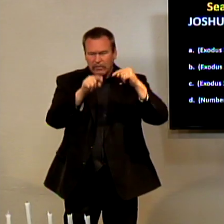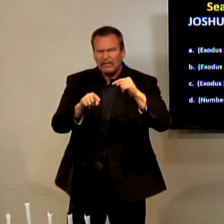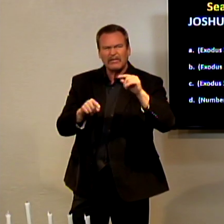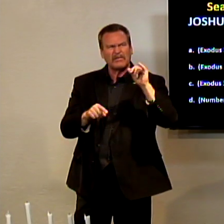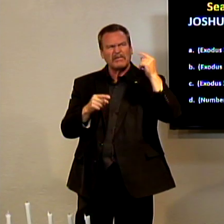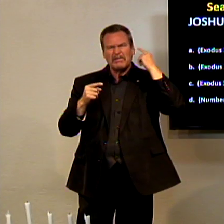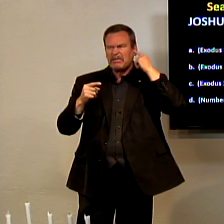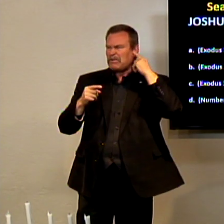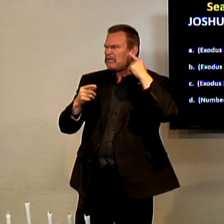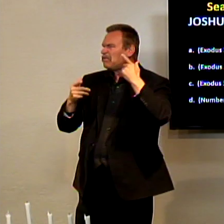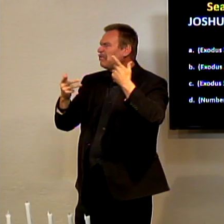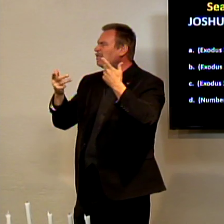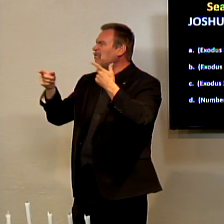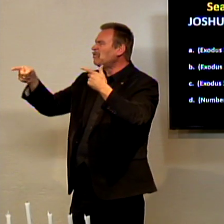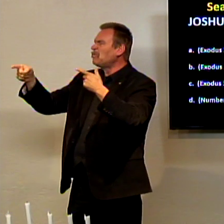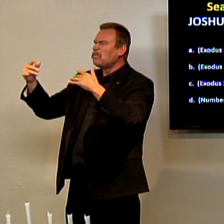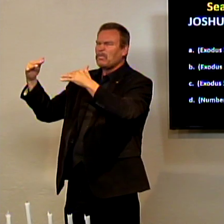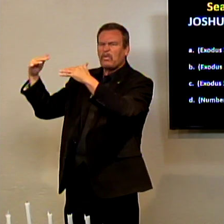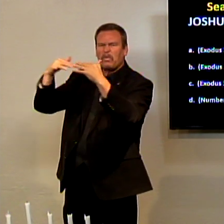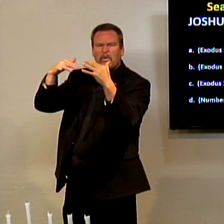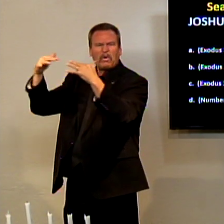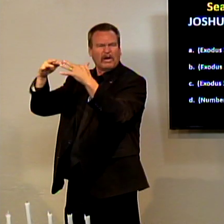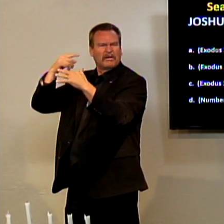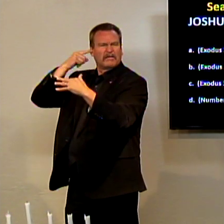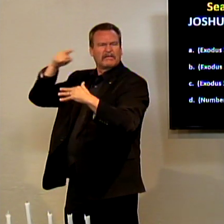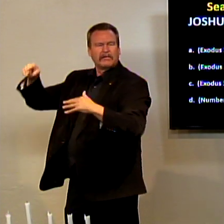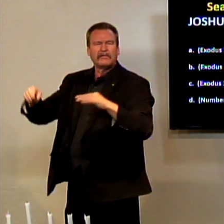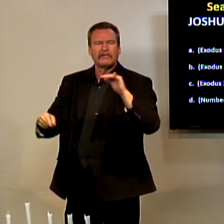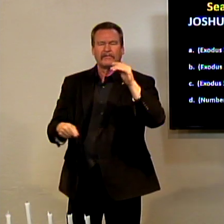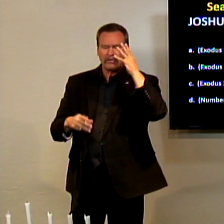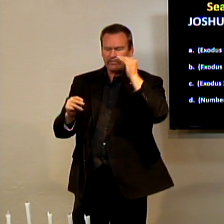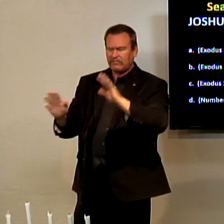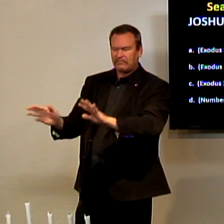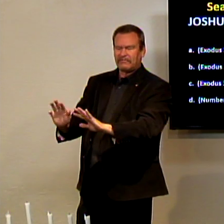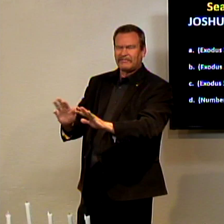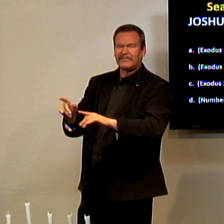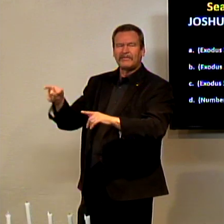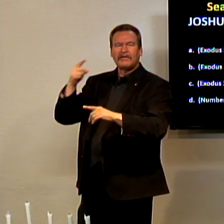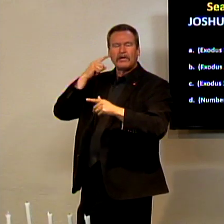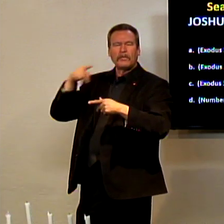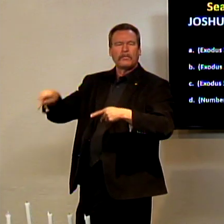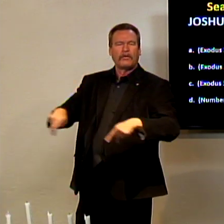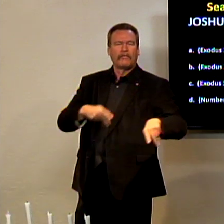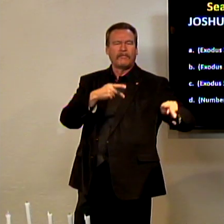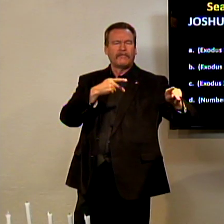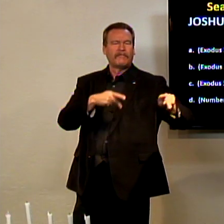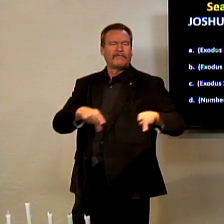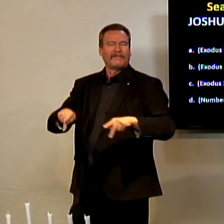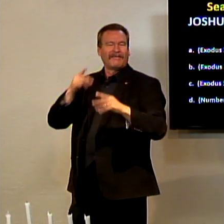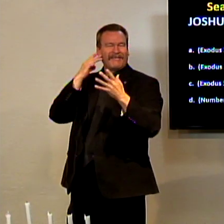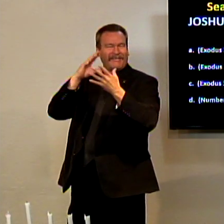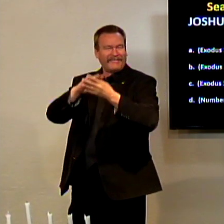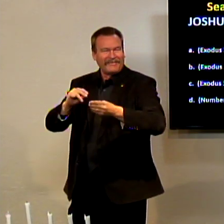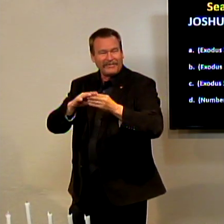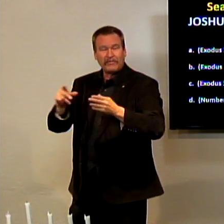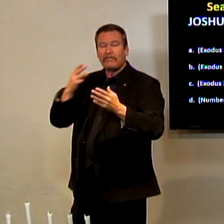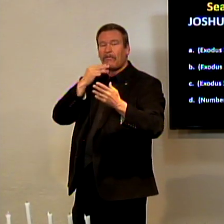up the mountain. And he's the one that recognized, it sounds like there's war going on. And Moses said, no, the people are having a party.